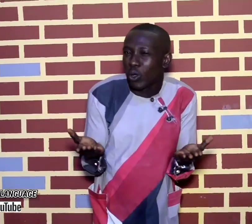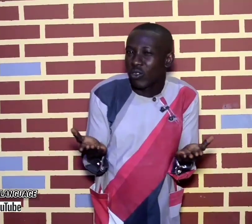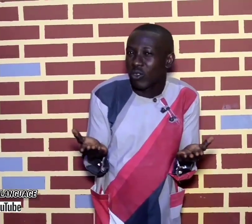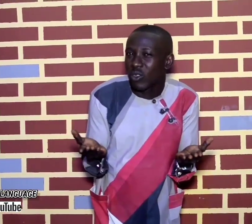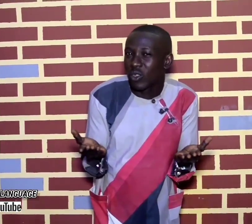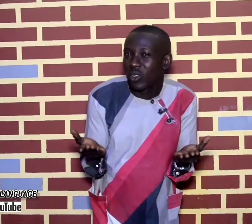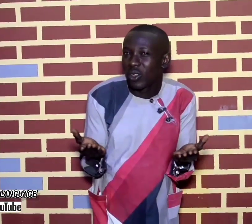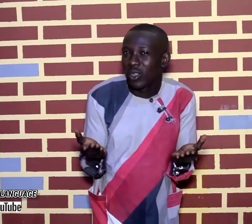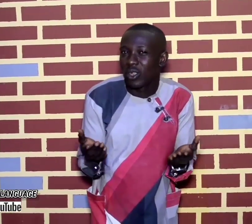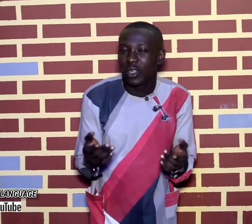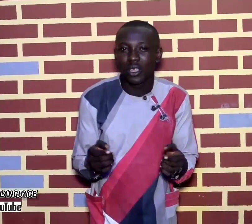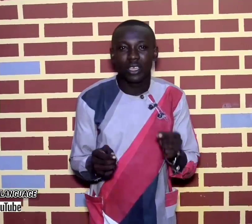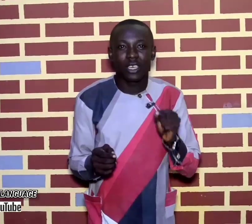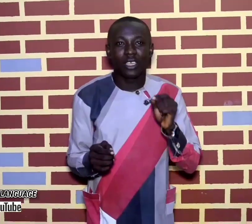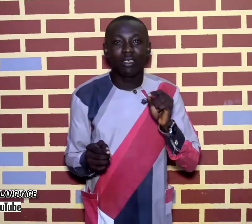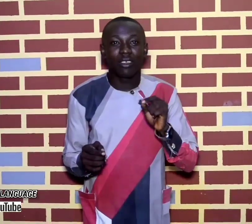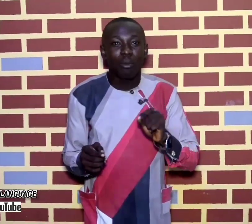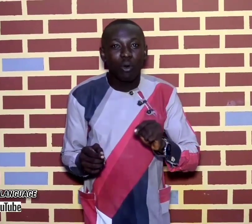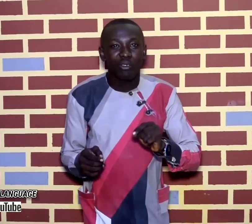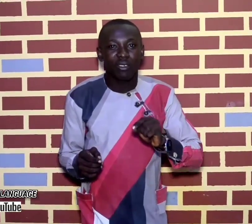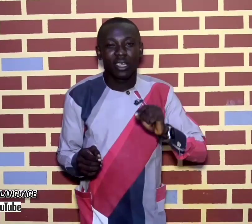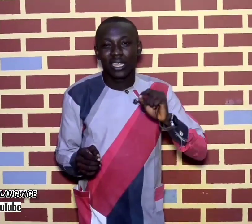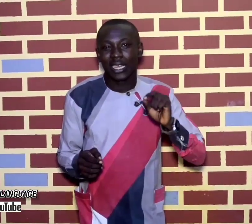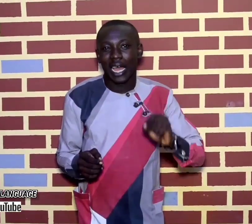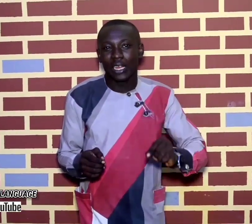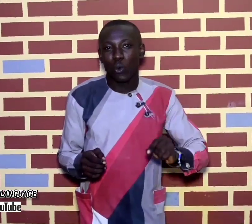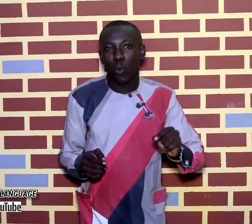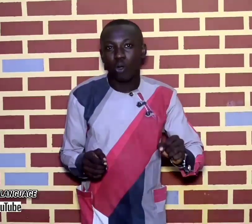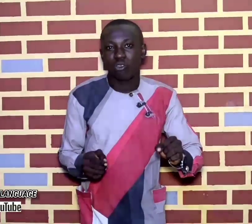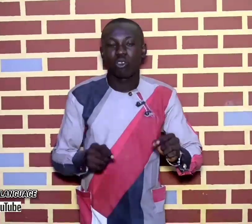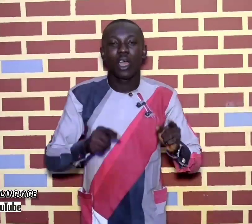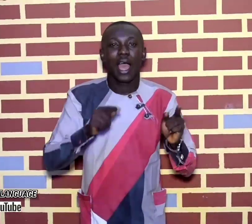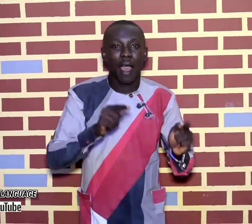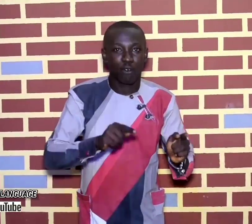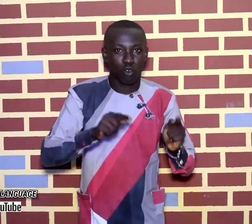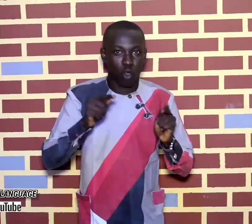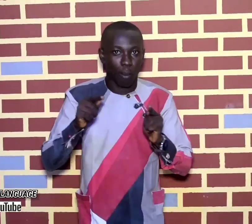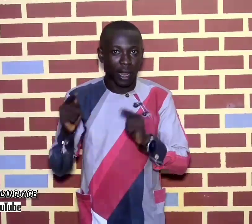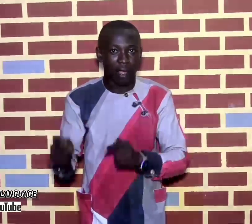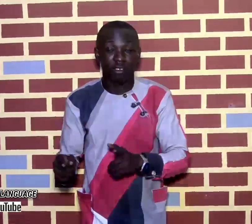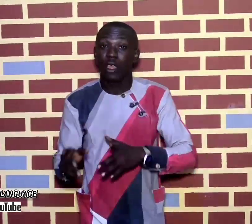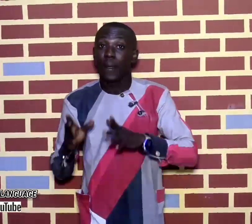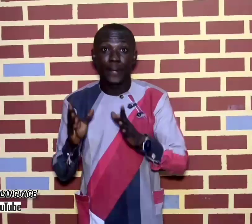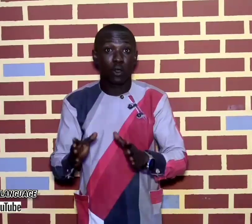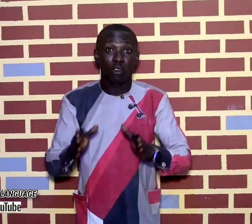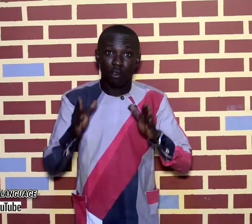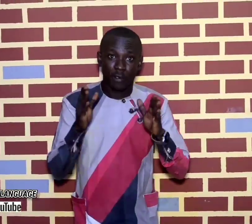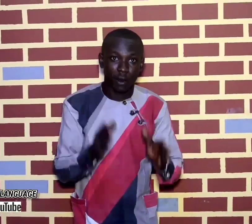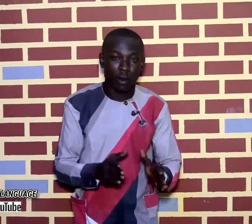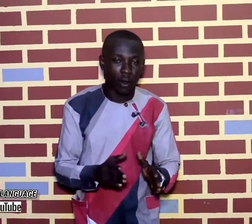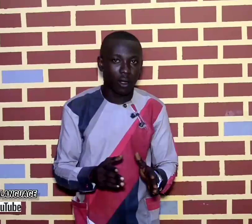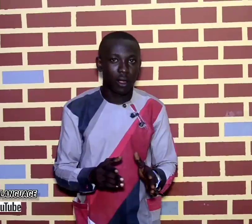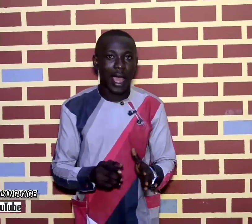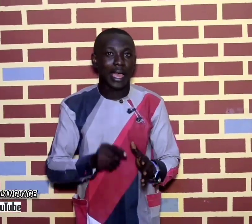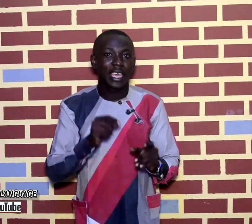What? It's a must that the words have to come last because of the law. I